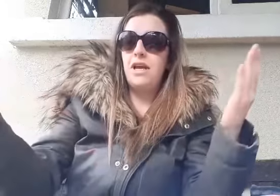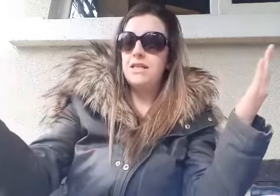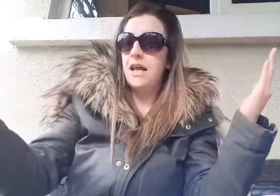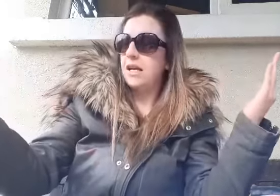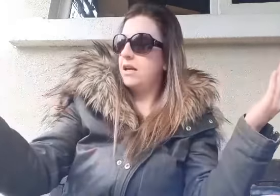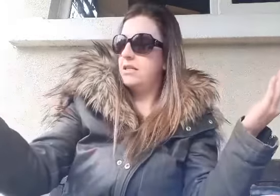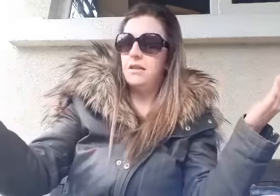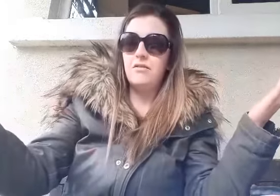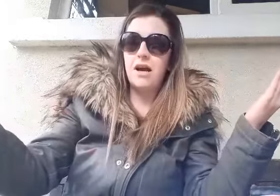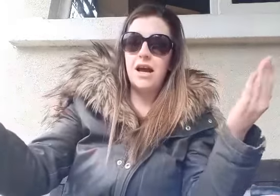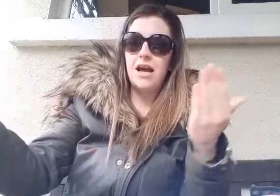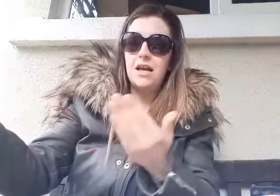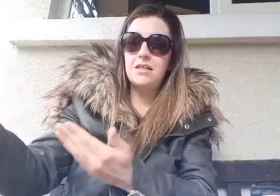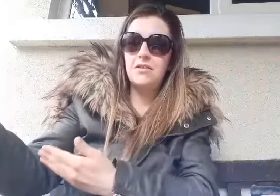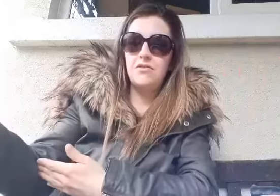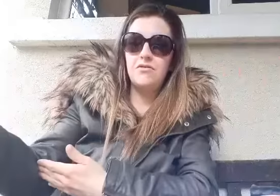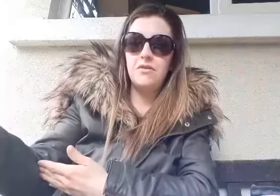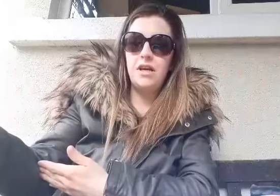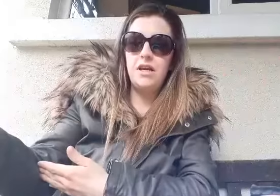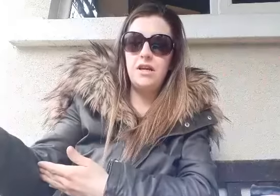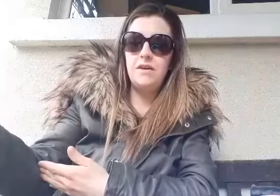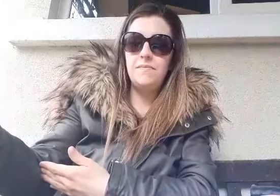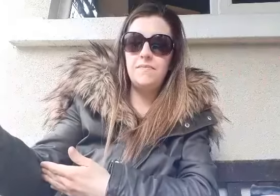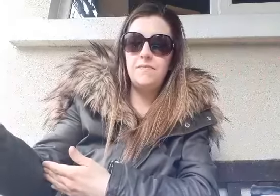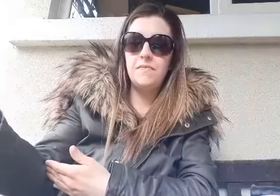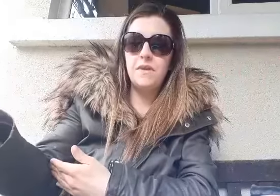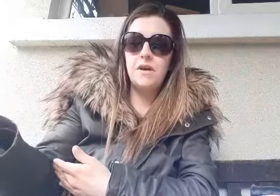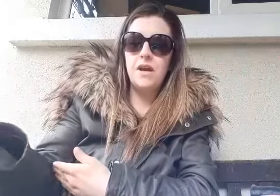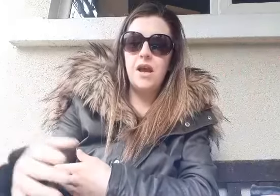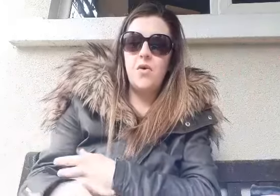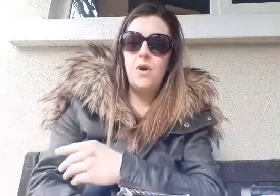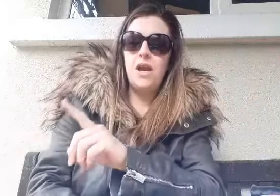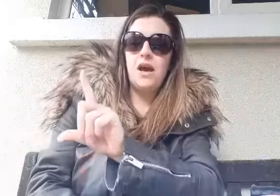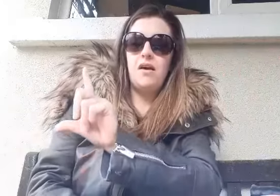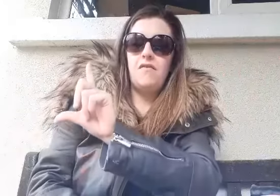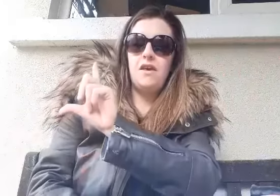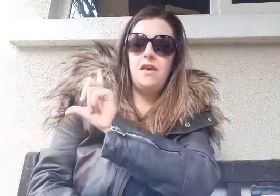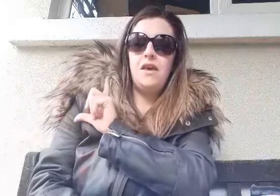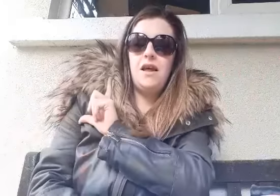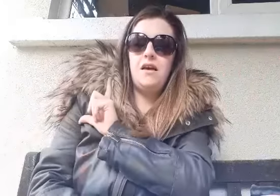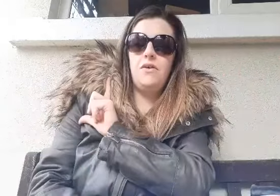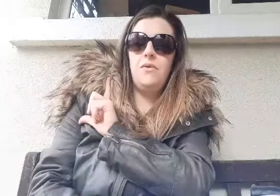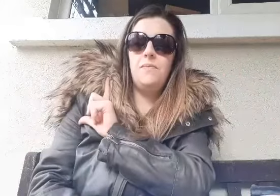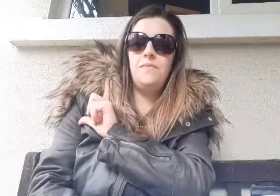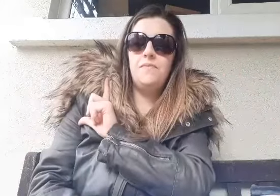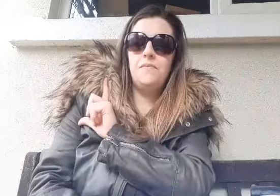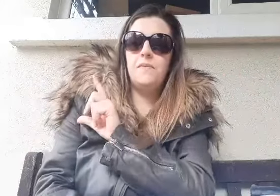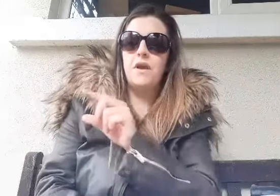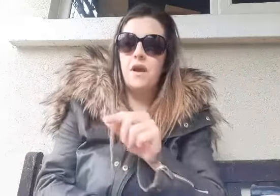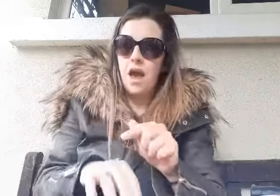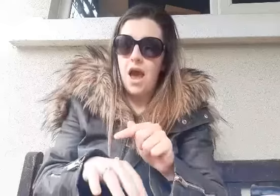Greens like cutting the grass, green. We have yellow